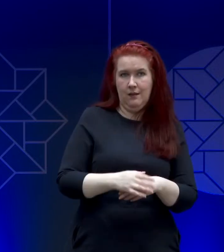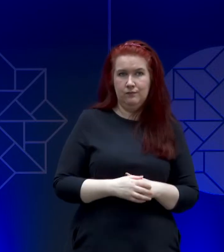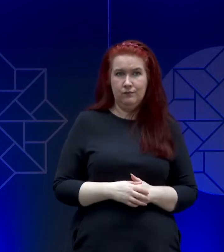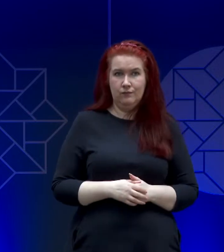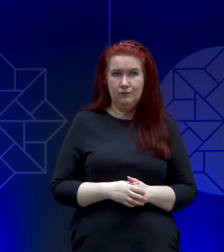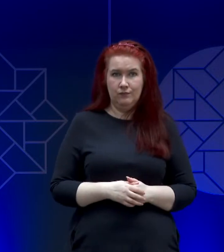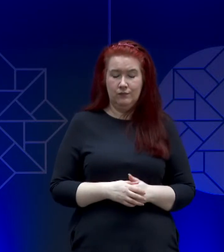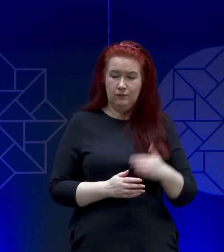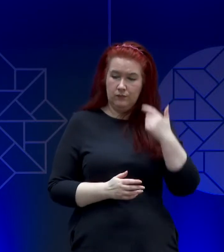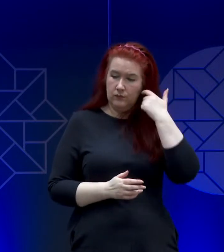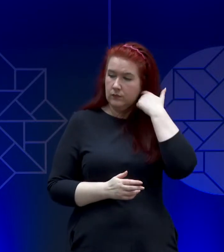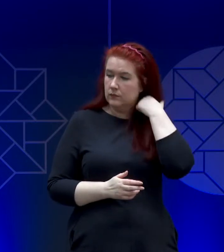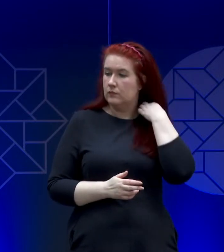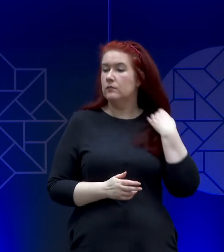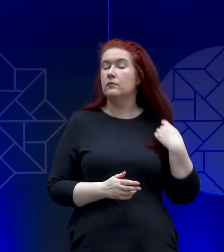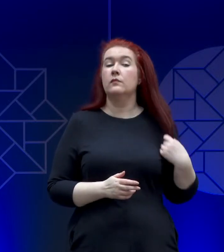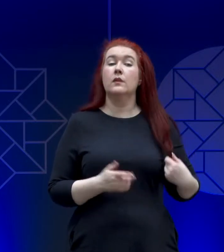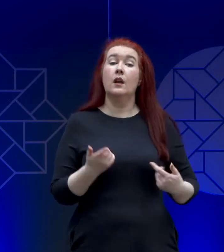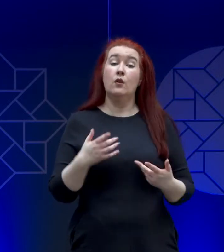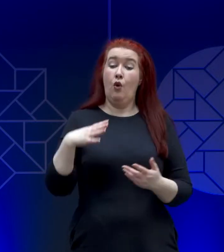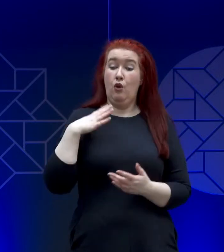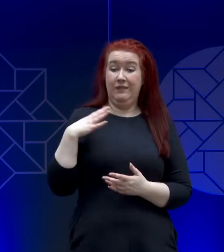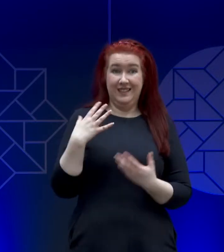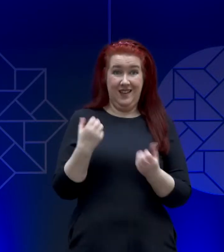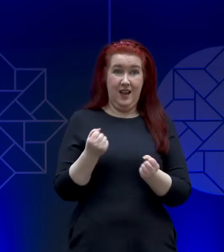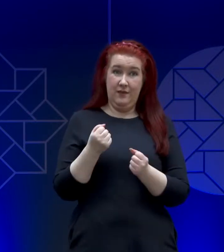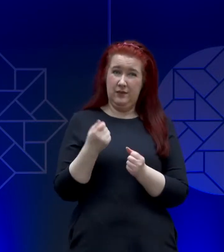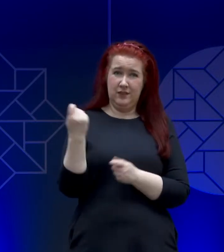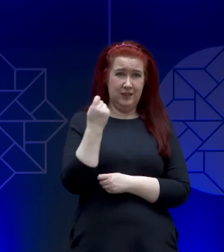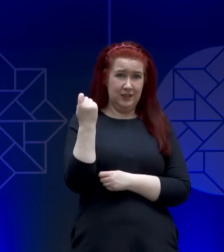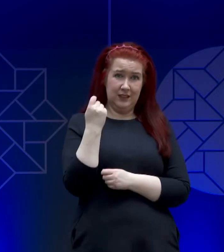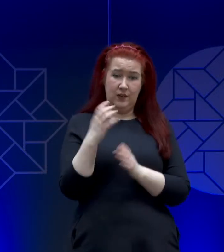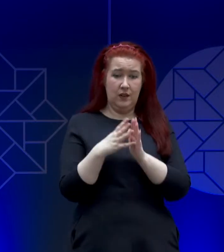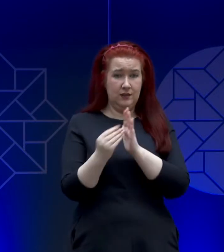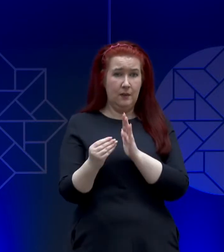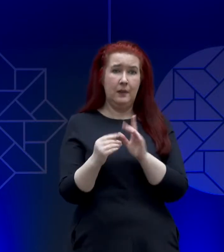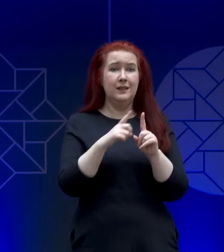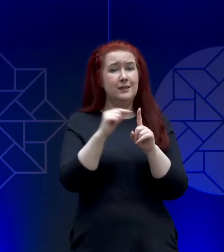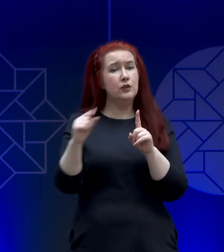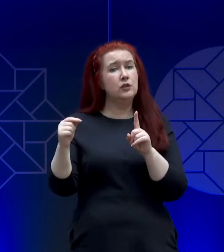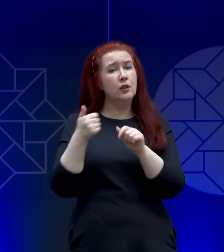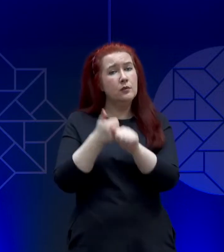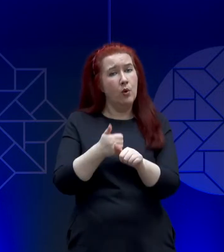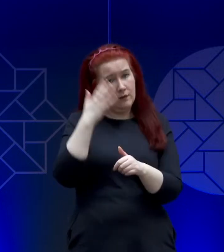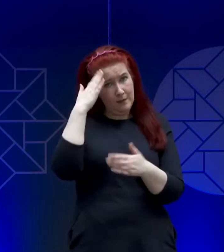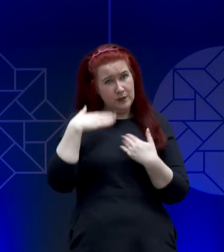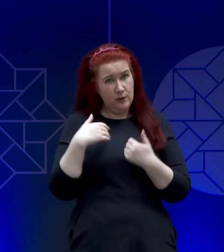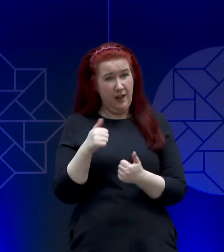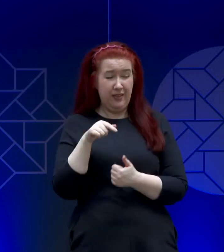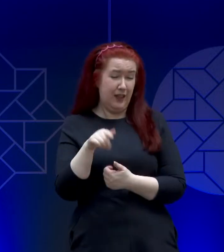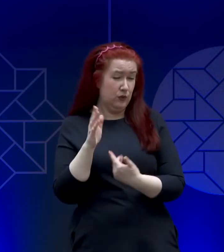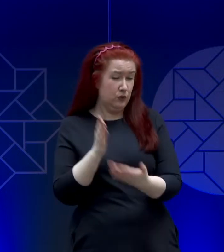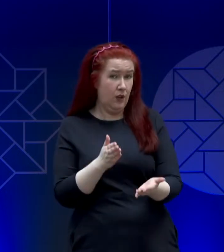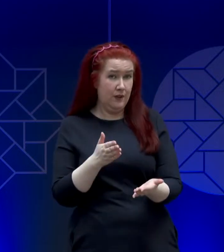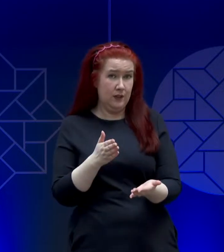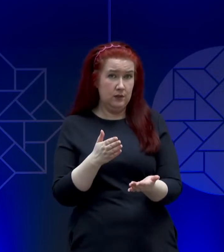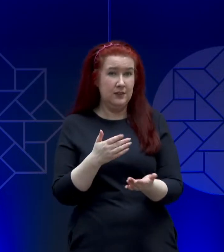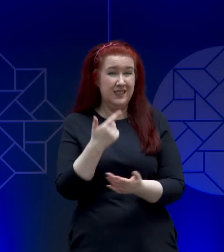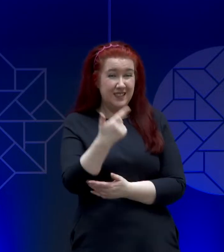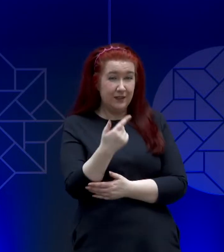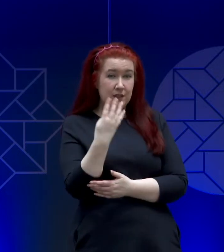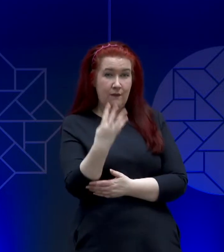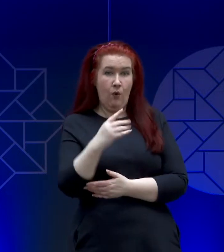Building on the already successful model of digital support for mental health, a service that saw